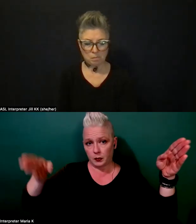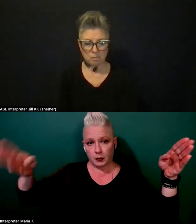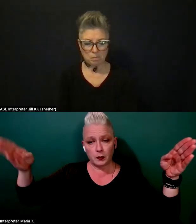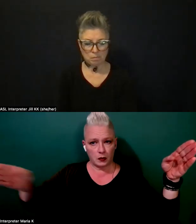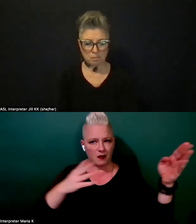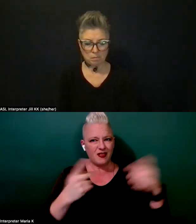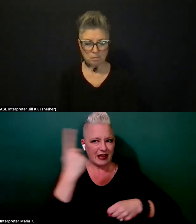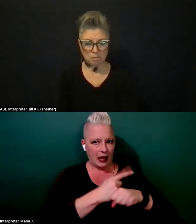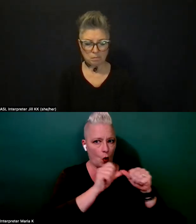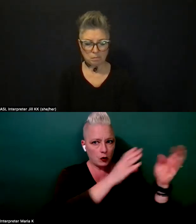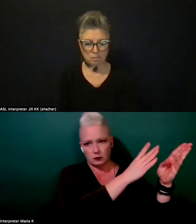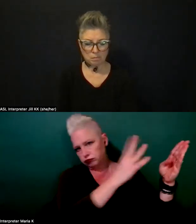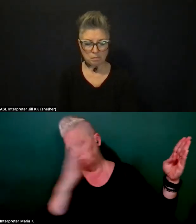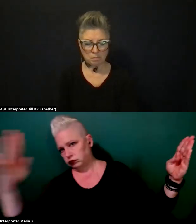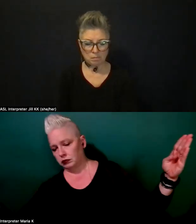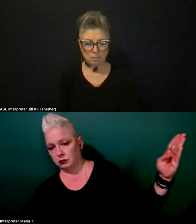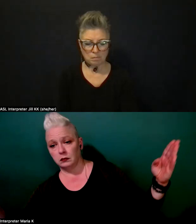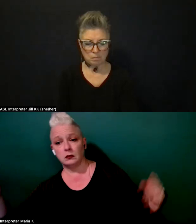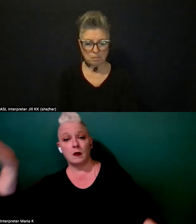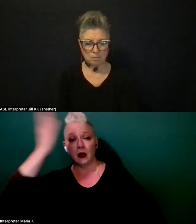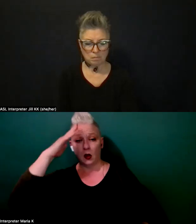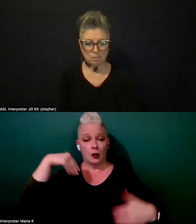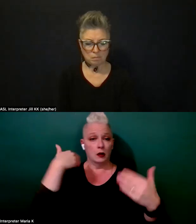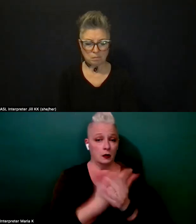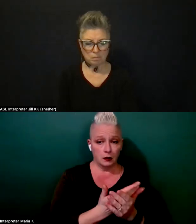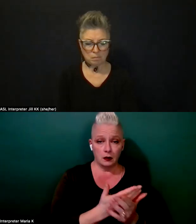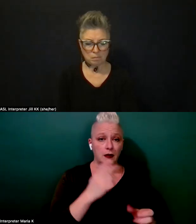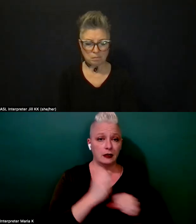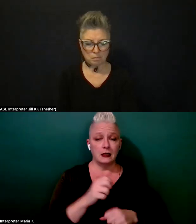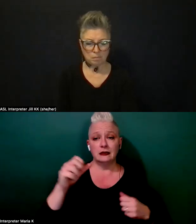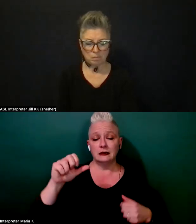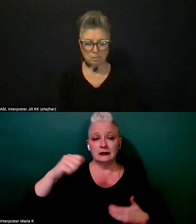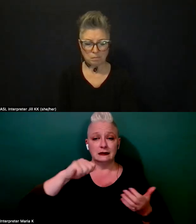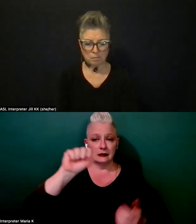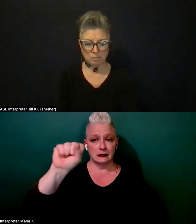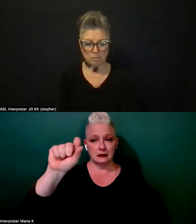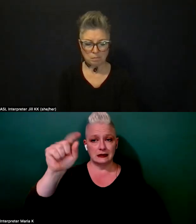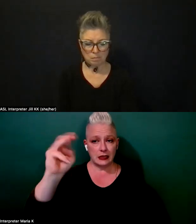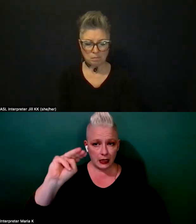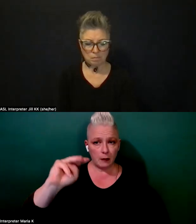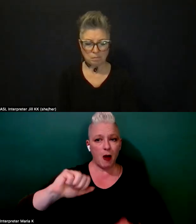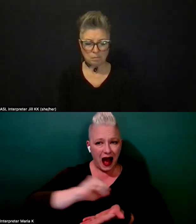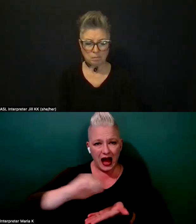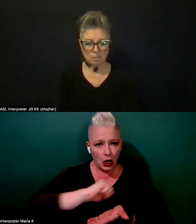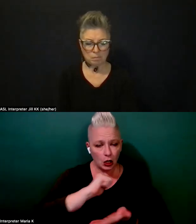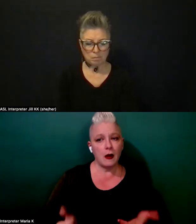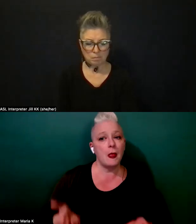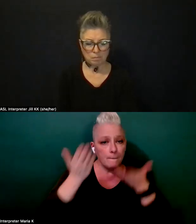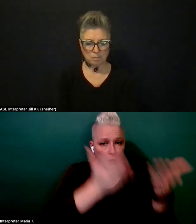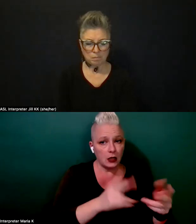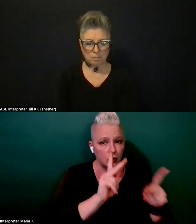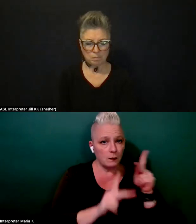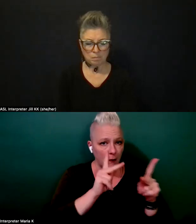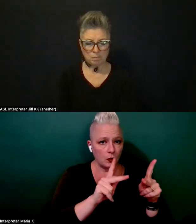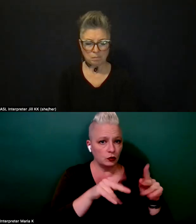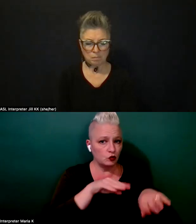So they know you walk in, you get steaming, ironing, and then you bring it to people's trailers. Like I really am so